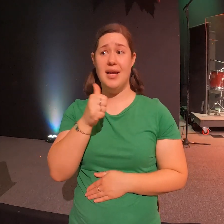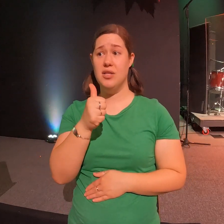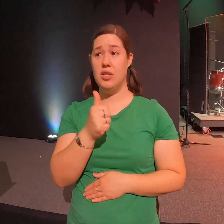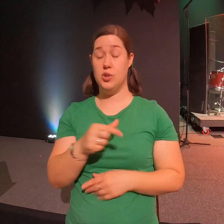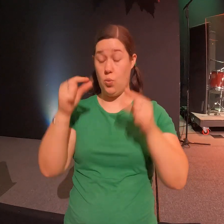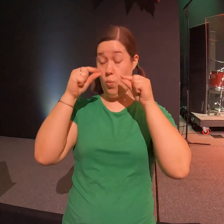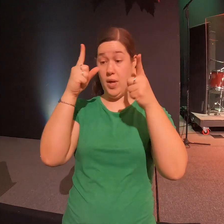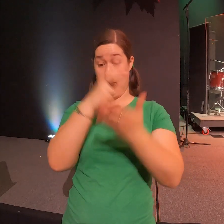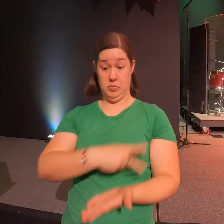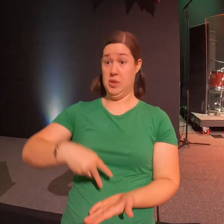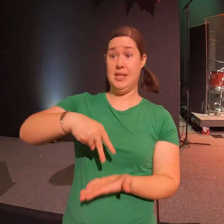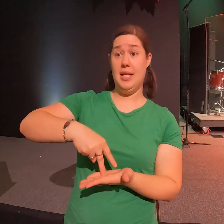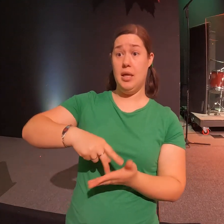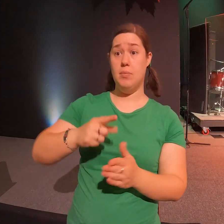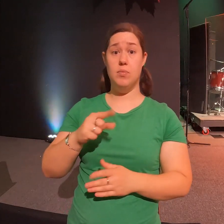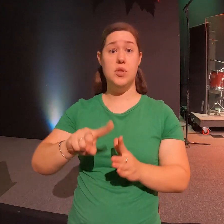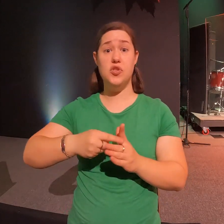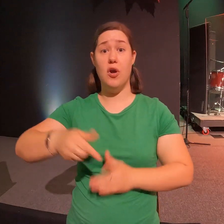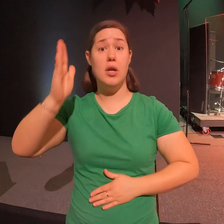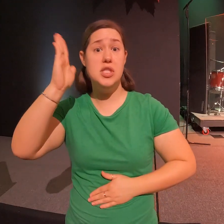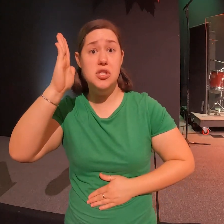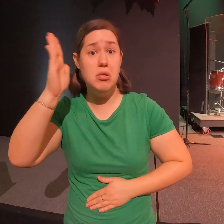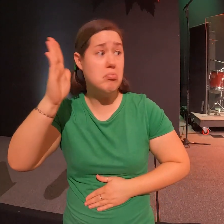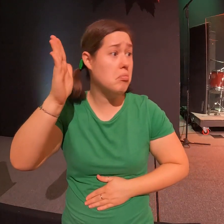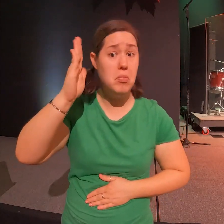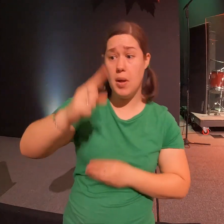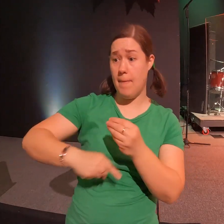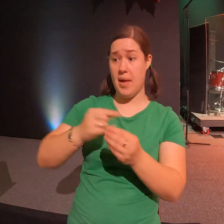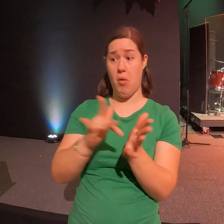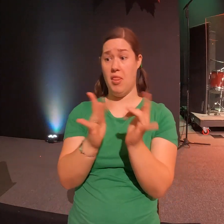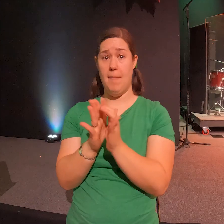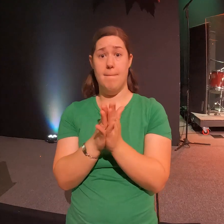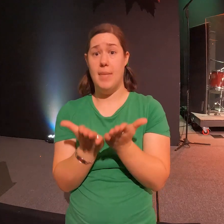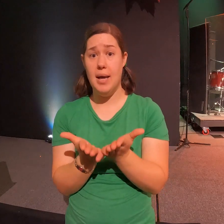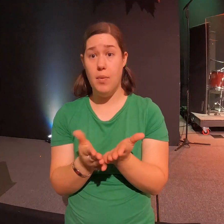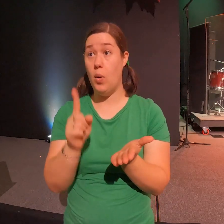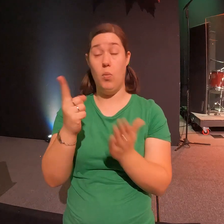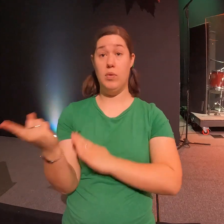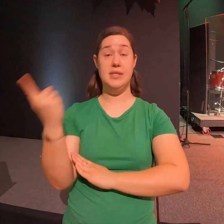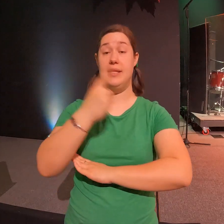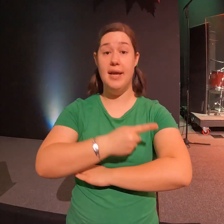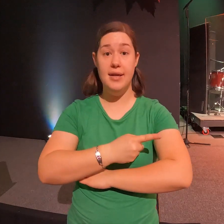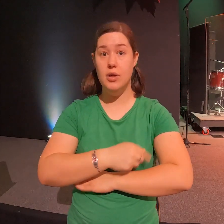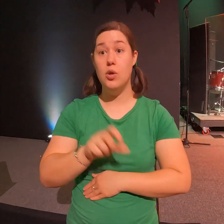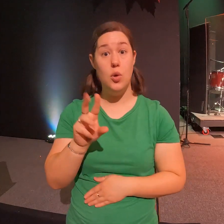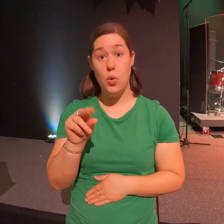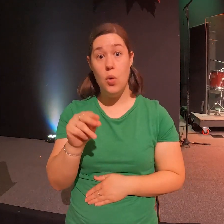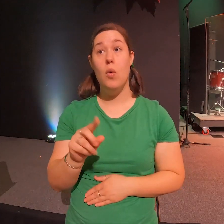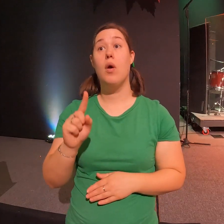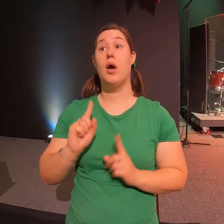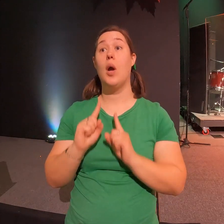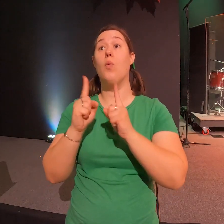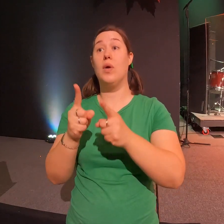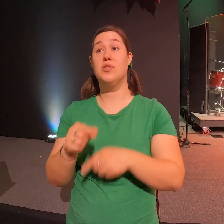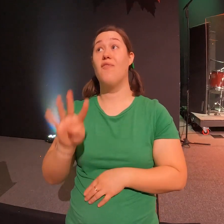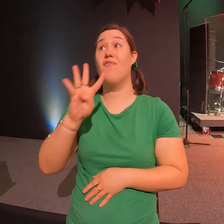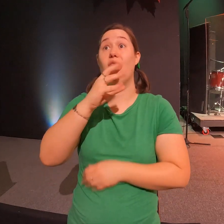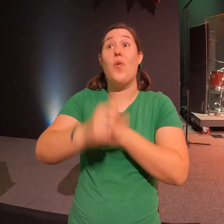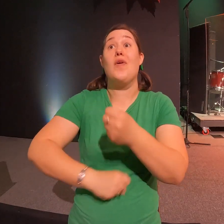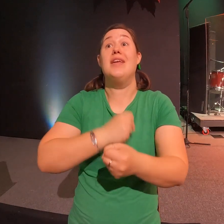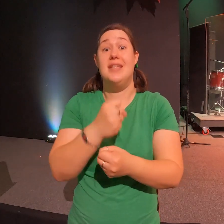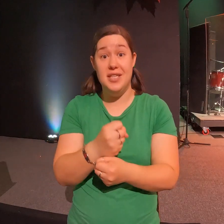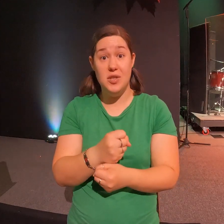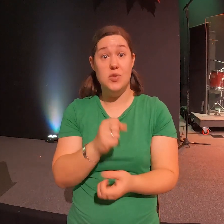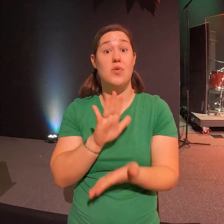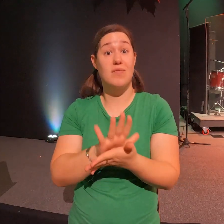it. Spent 4 years in seminary studying scripture. I love the fact that part of the responsibility that I have in this